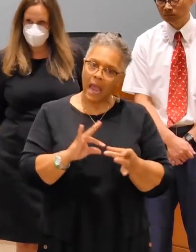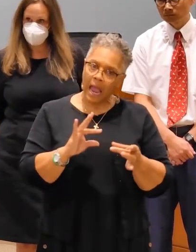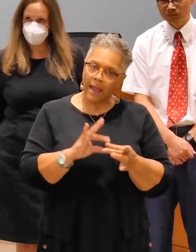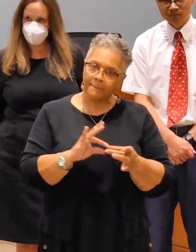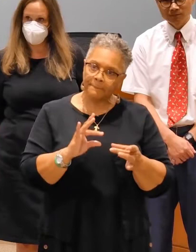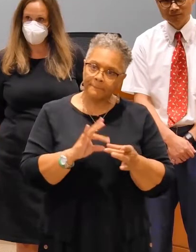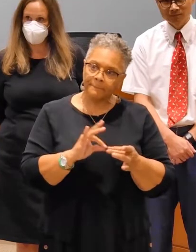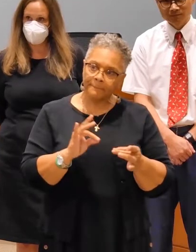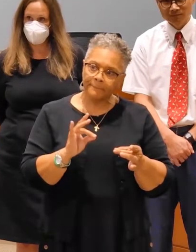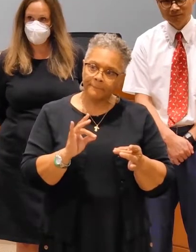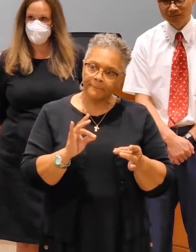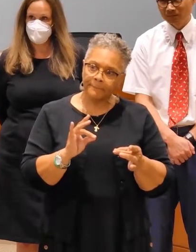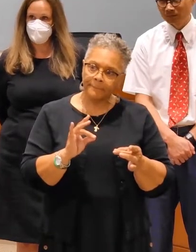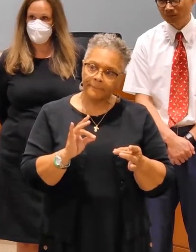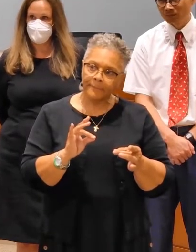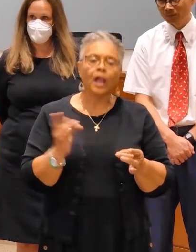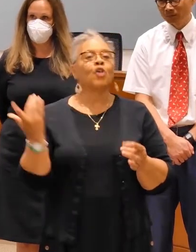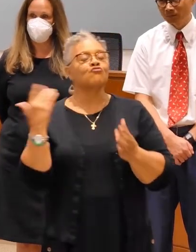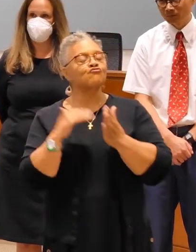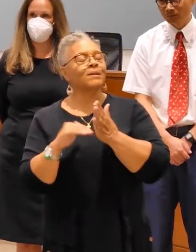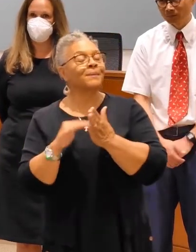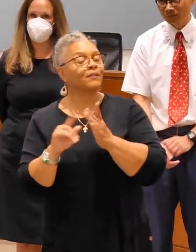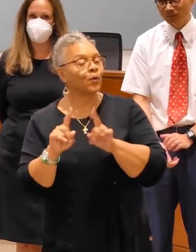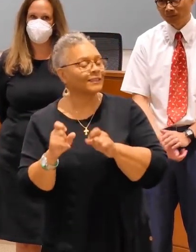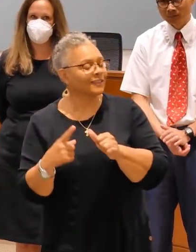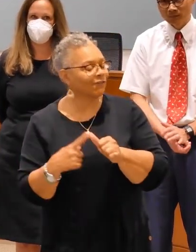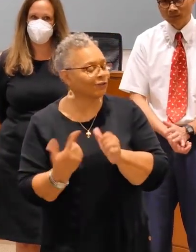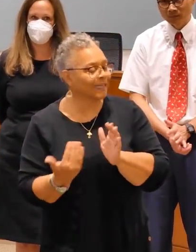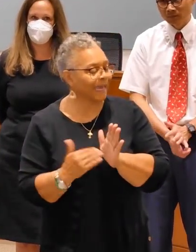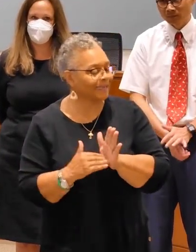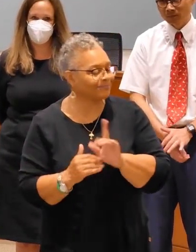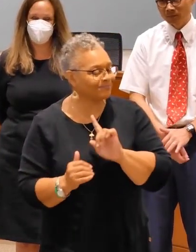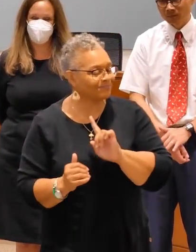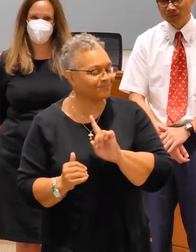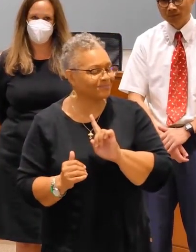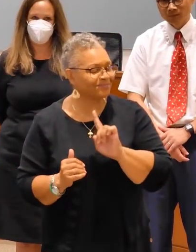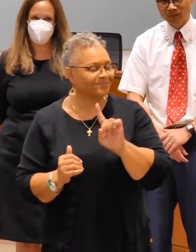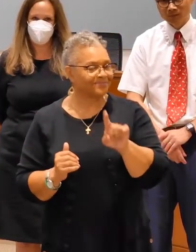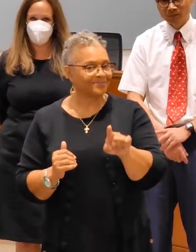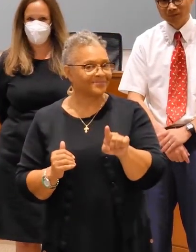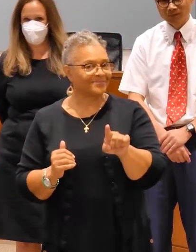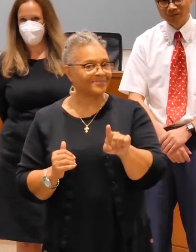the words, excuse me? Oh, I'm sorry.